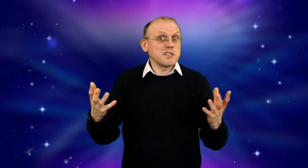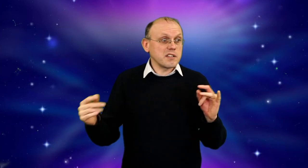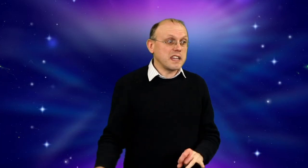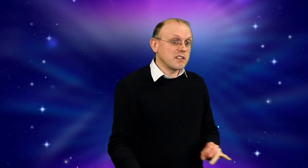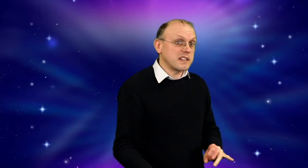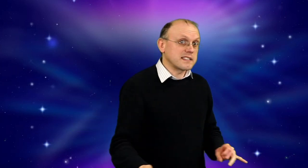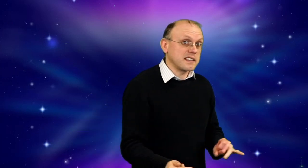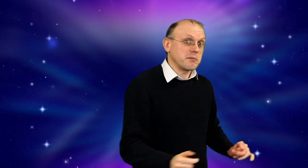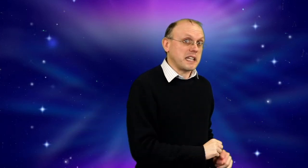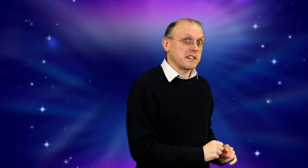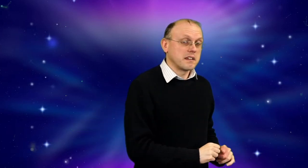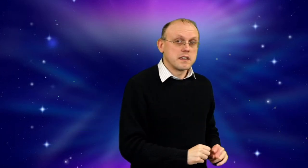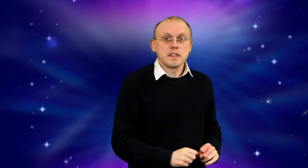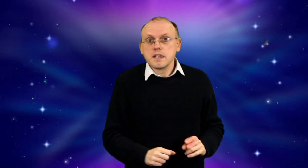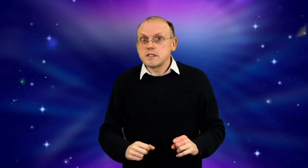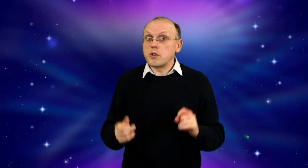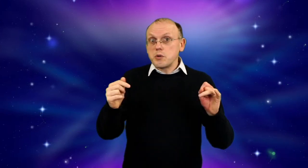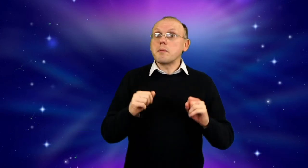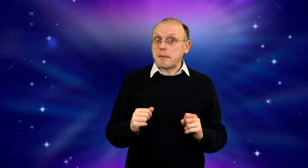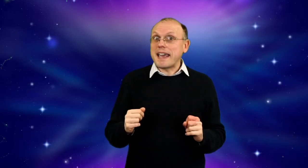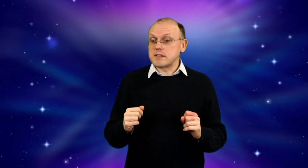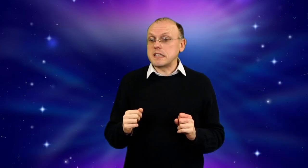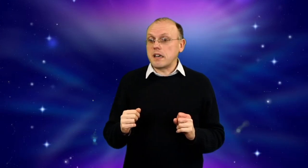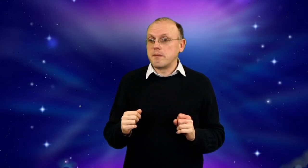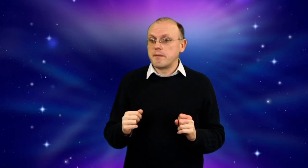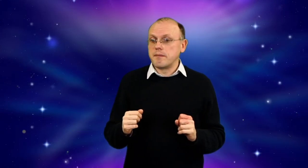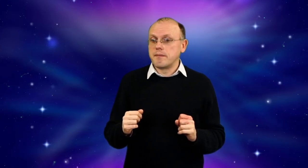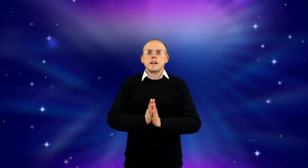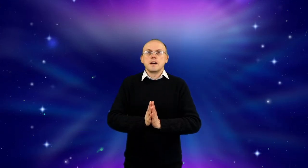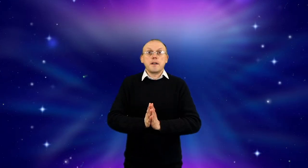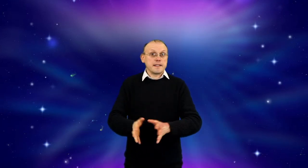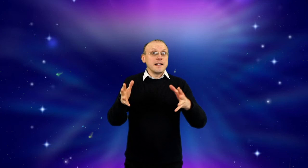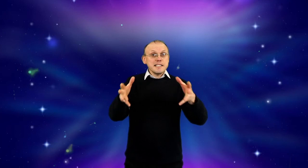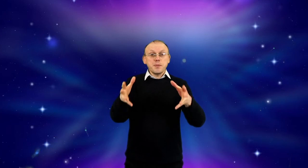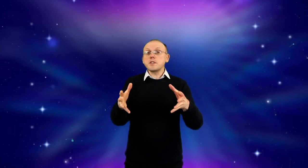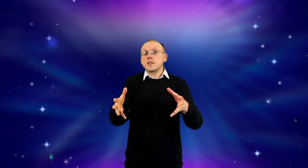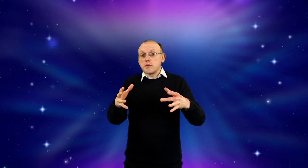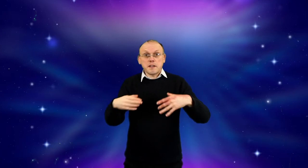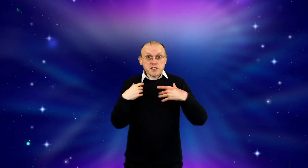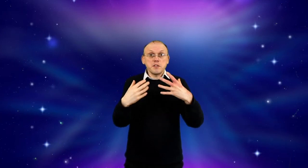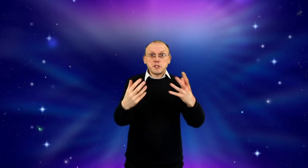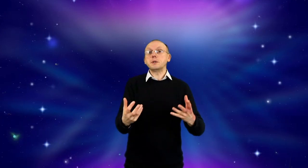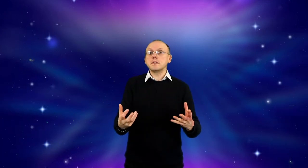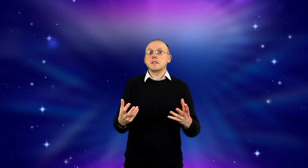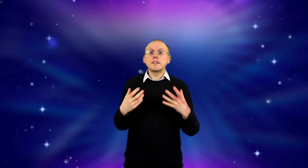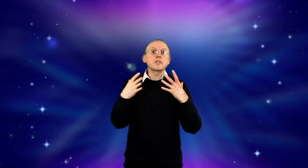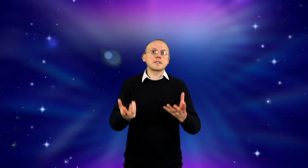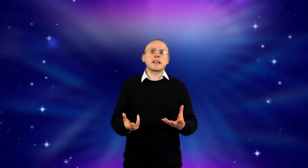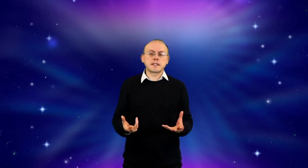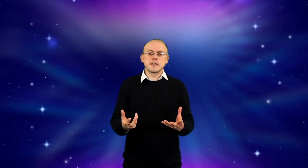the non-exciting bit. So you will be biased here. Right, let's put what I've just told you into context.